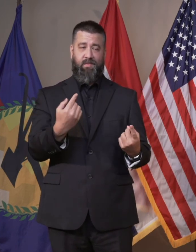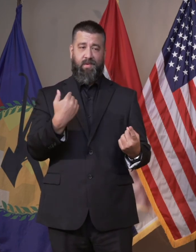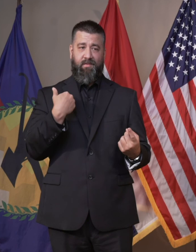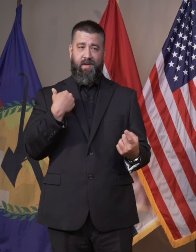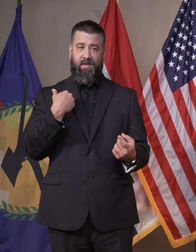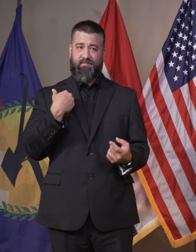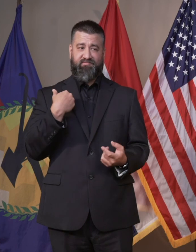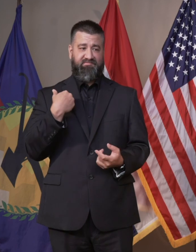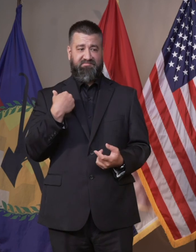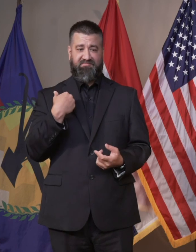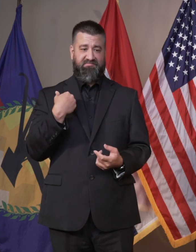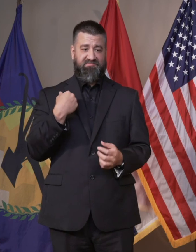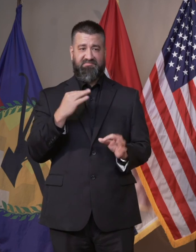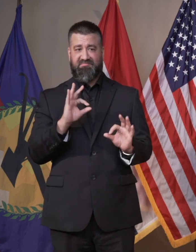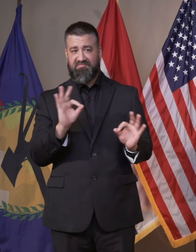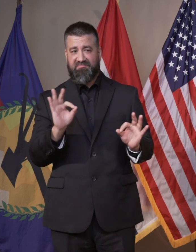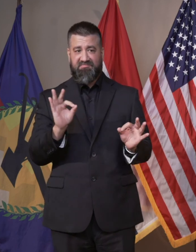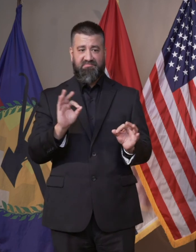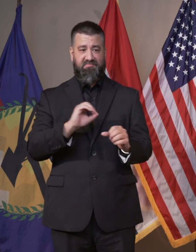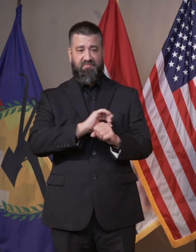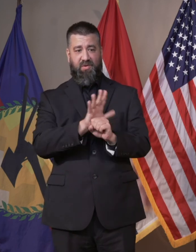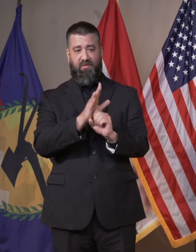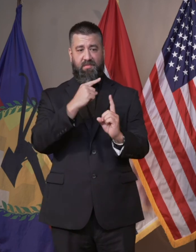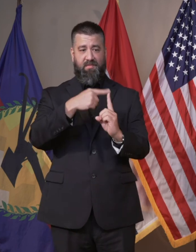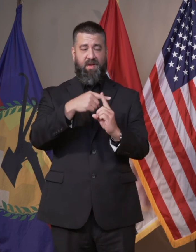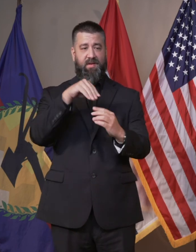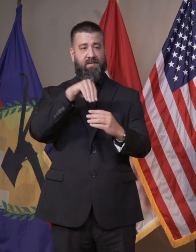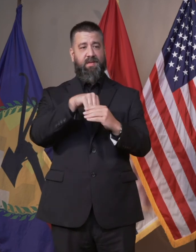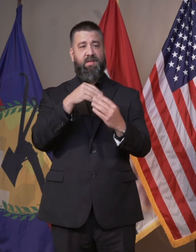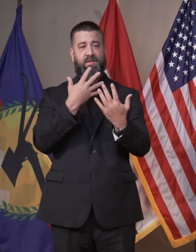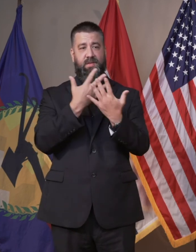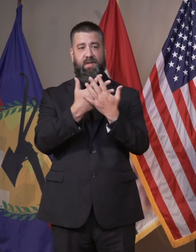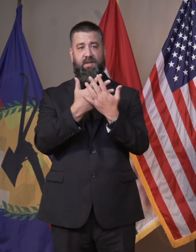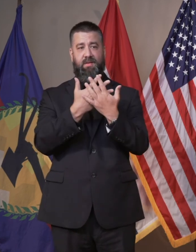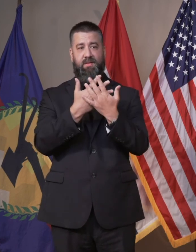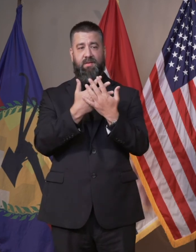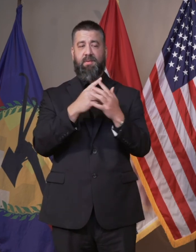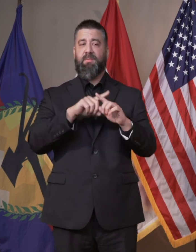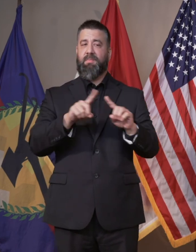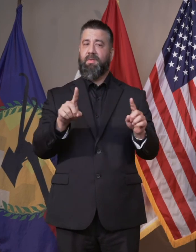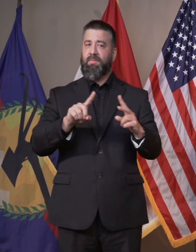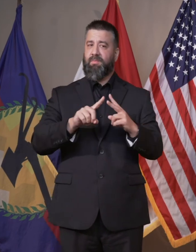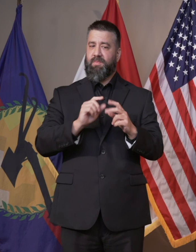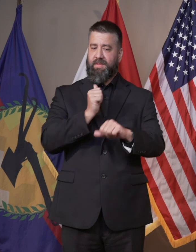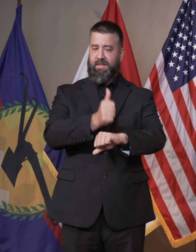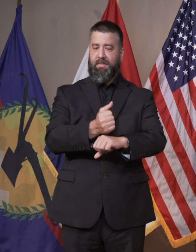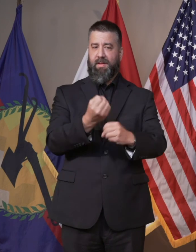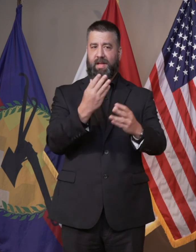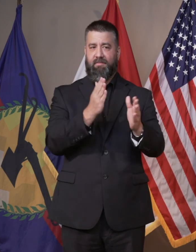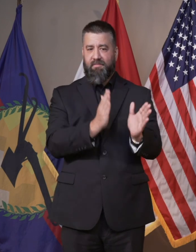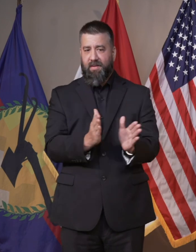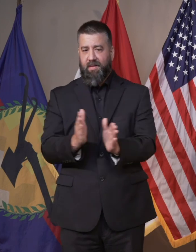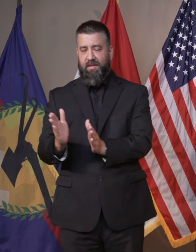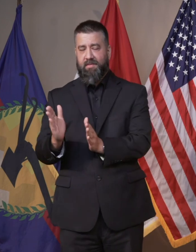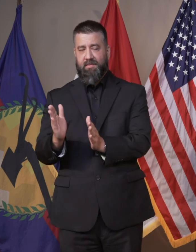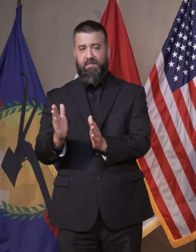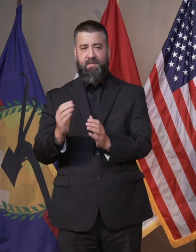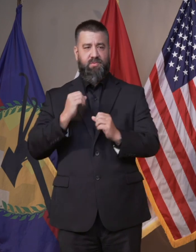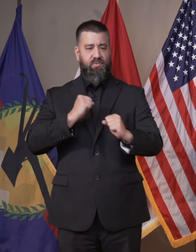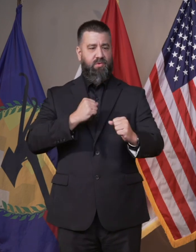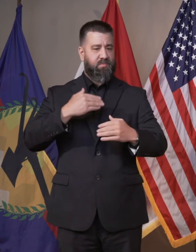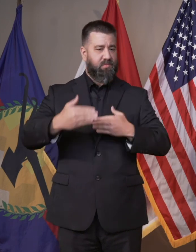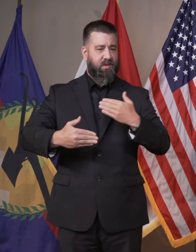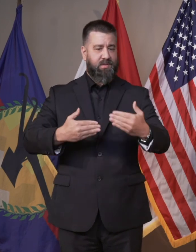little COVID-19 infections in the jail, but we've initiated a lot of precautions from the beginning. We have very strong procedures in place, and we've had a